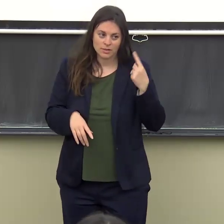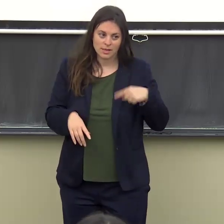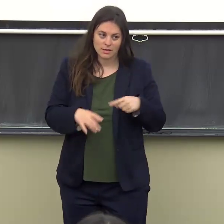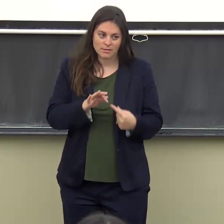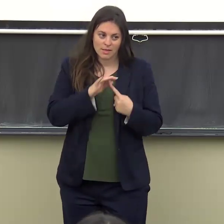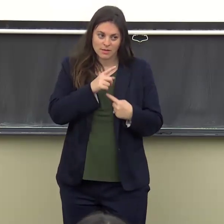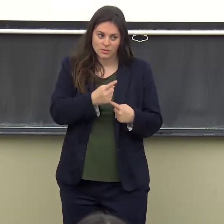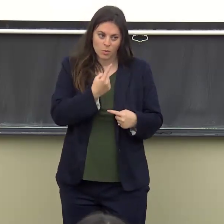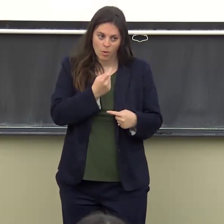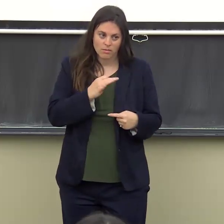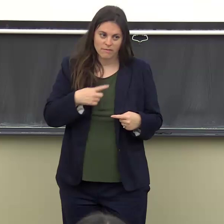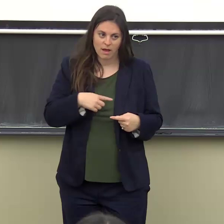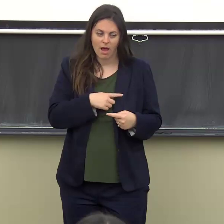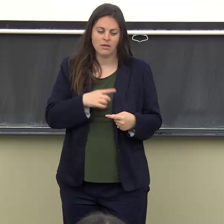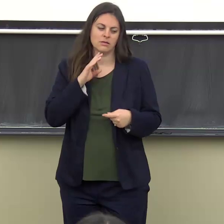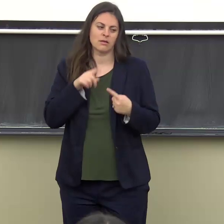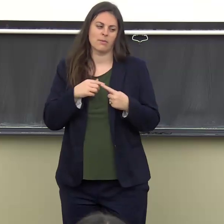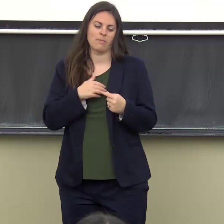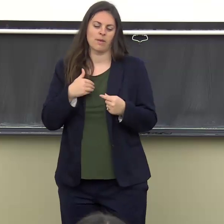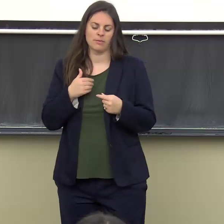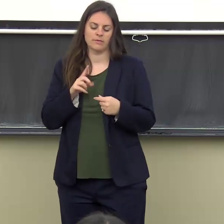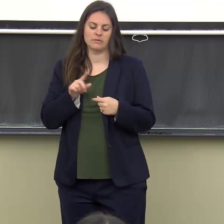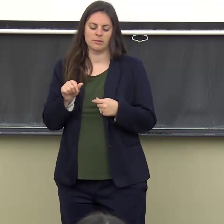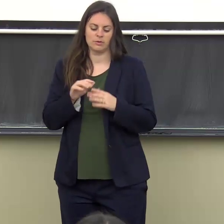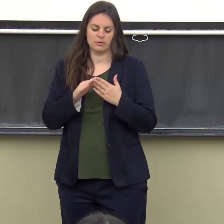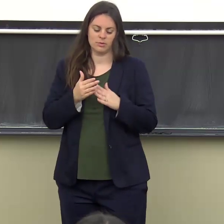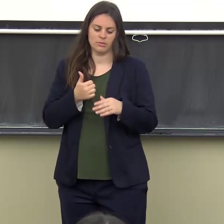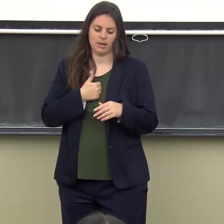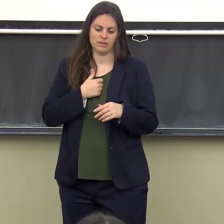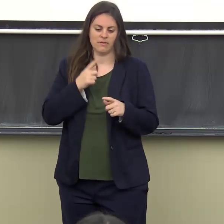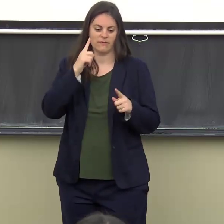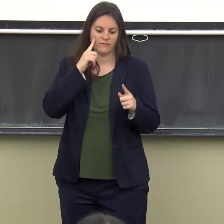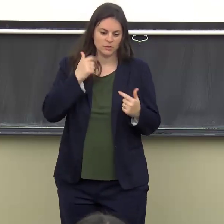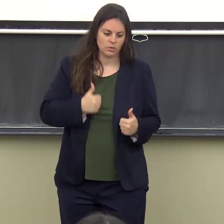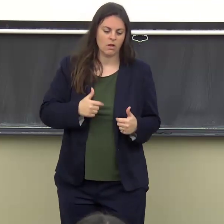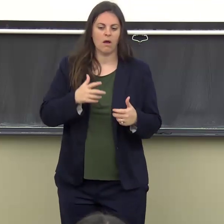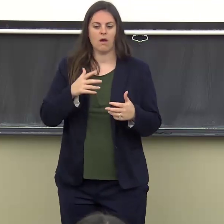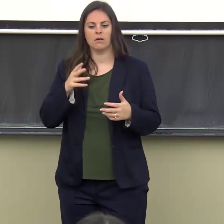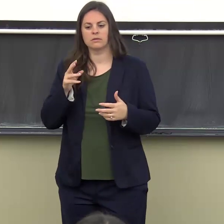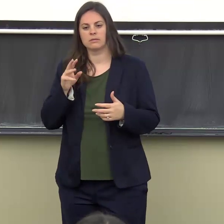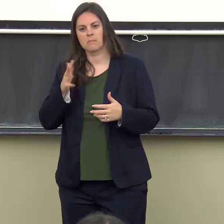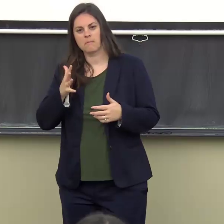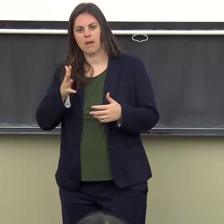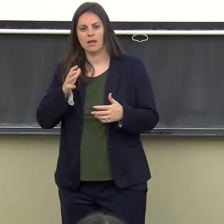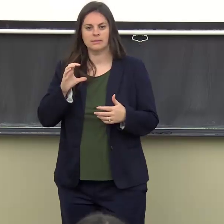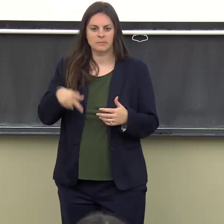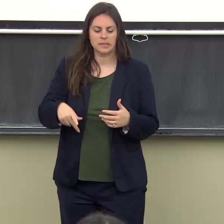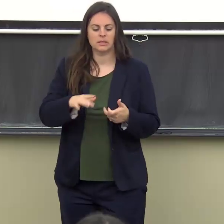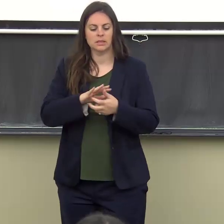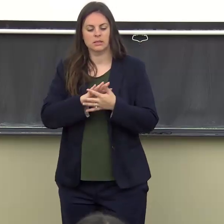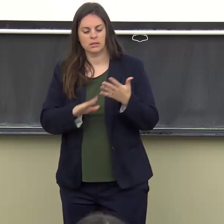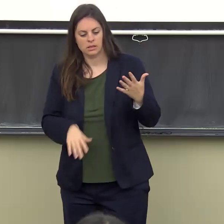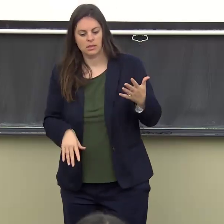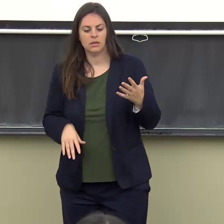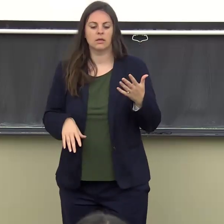us." Speaking as a member of the disability community myself, multiple disabilities, vision loss, and mild cerebral palsy. And I say